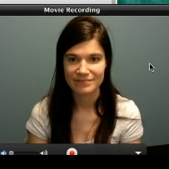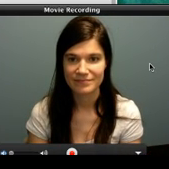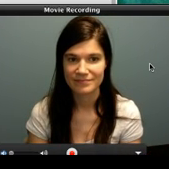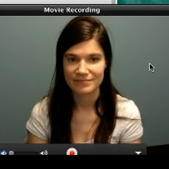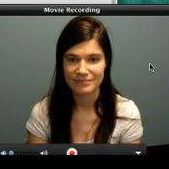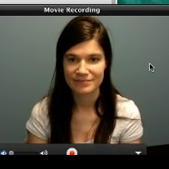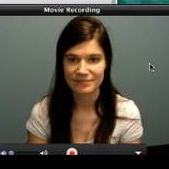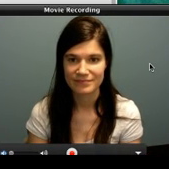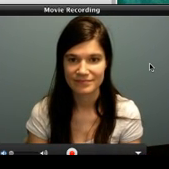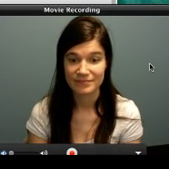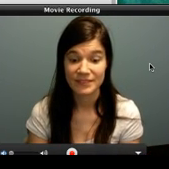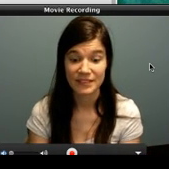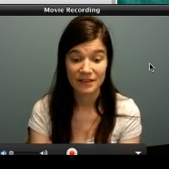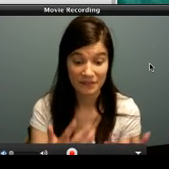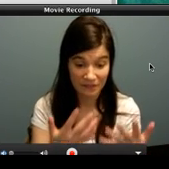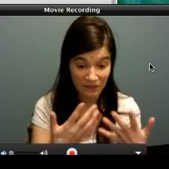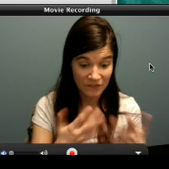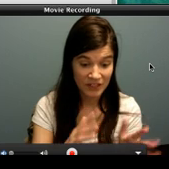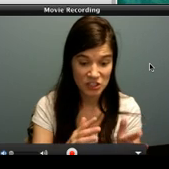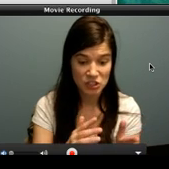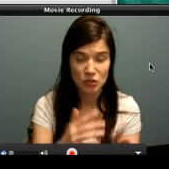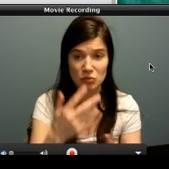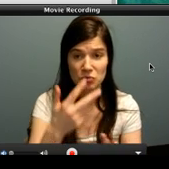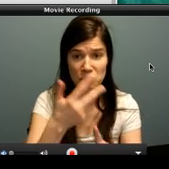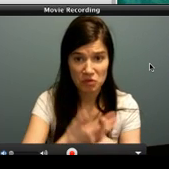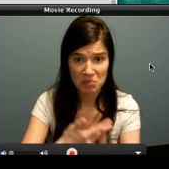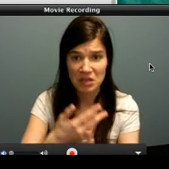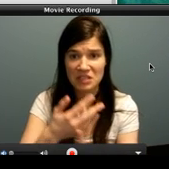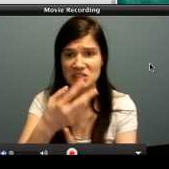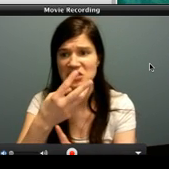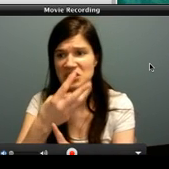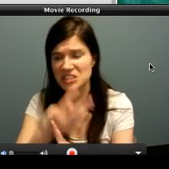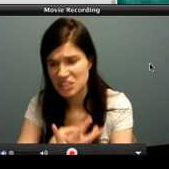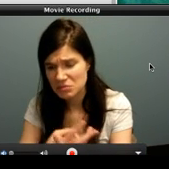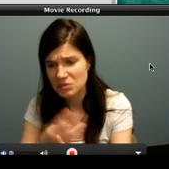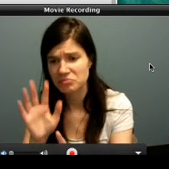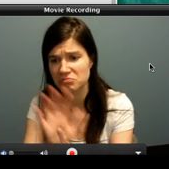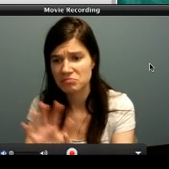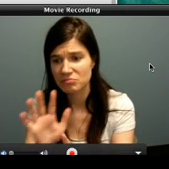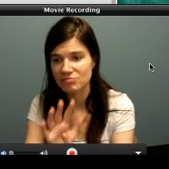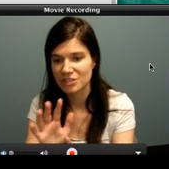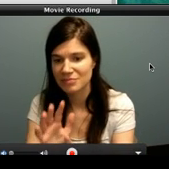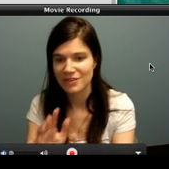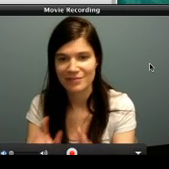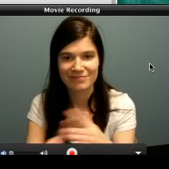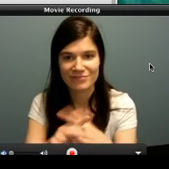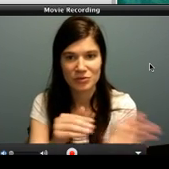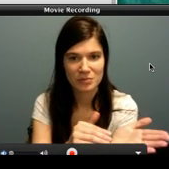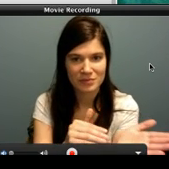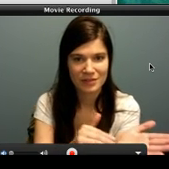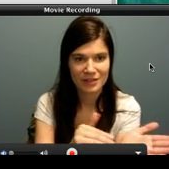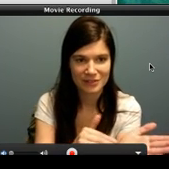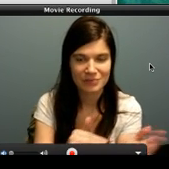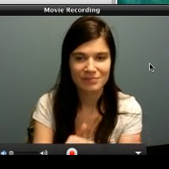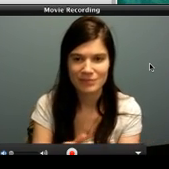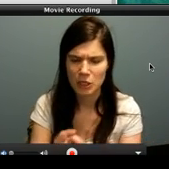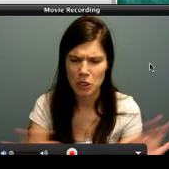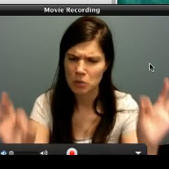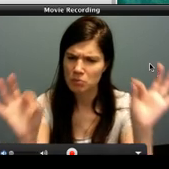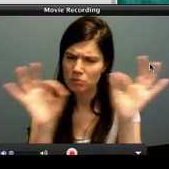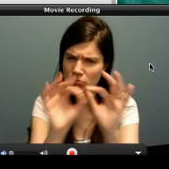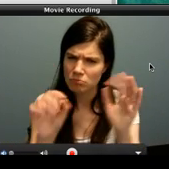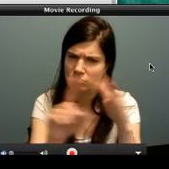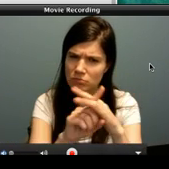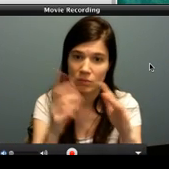be scheduled every 3 to 6 months. It is important that you adhere to your follow-up appointment schedule and recovery